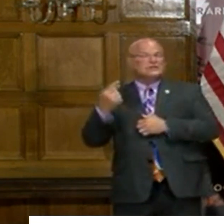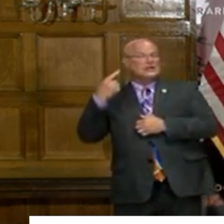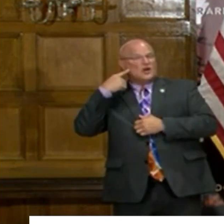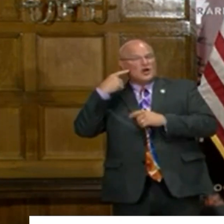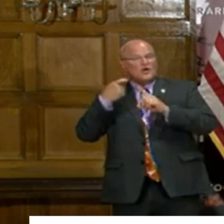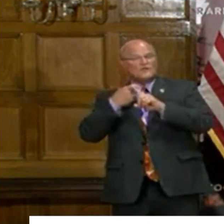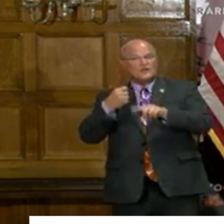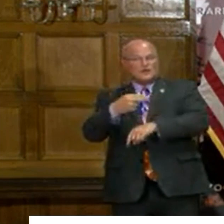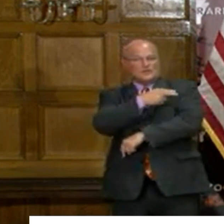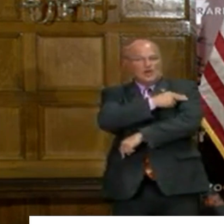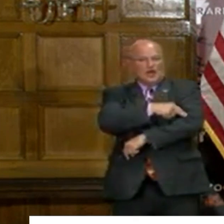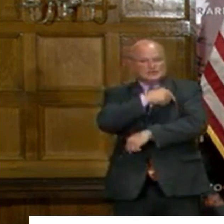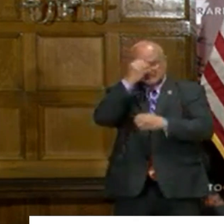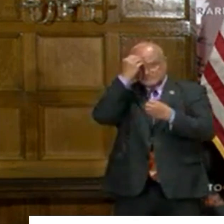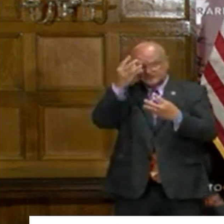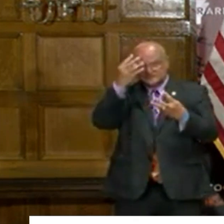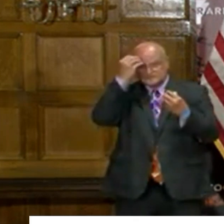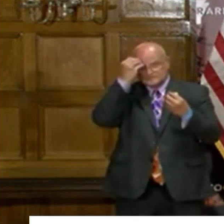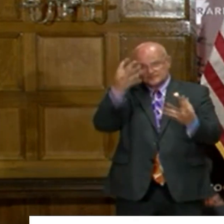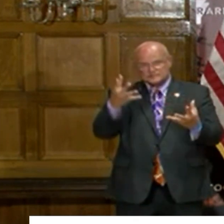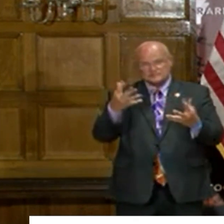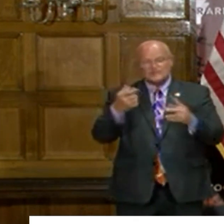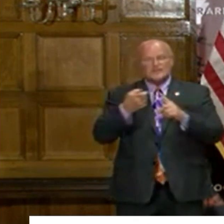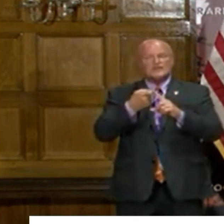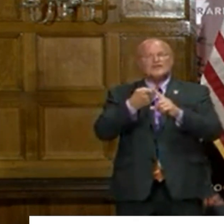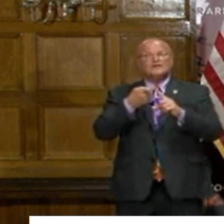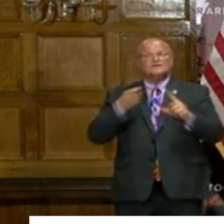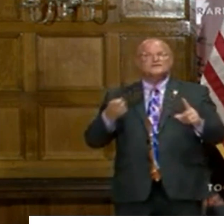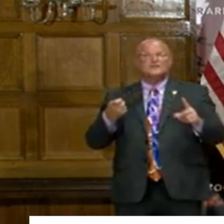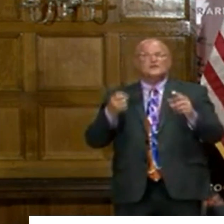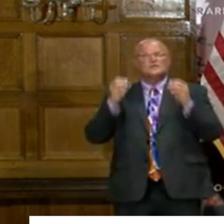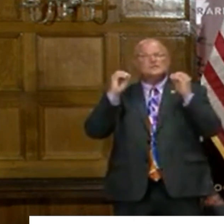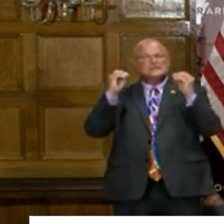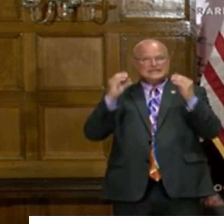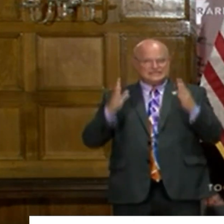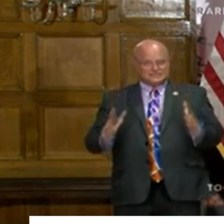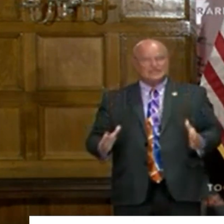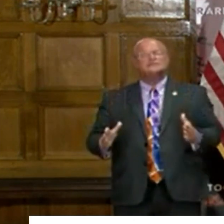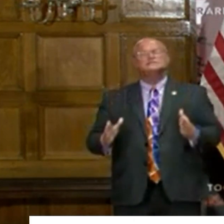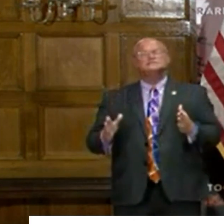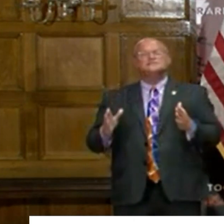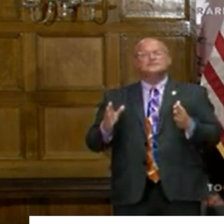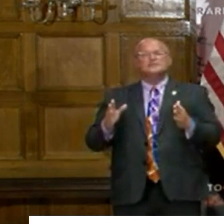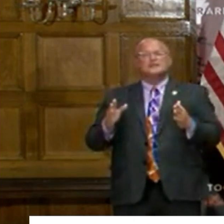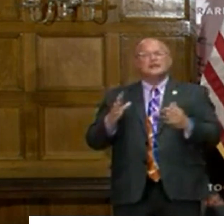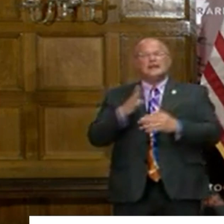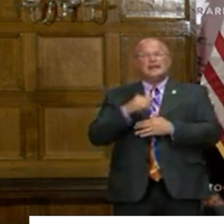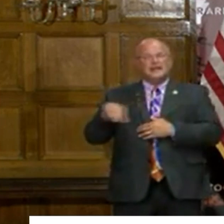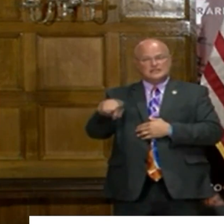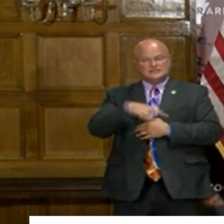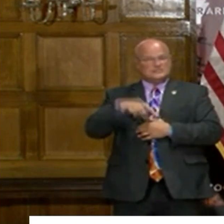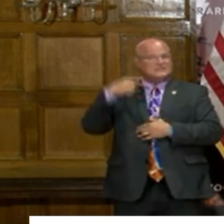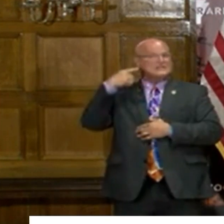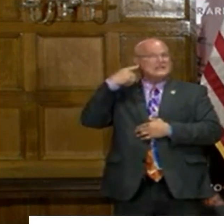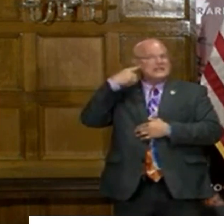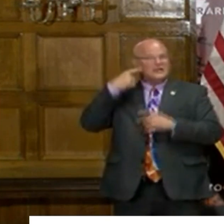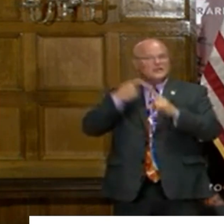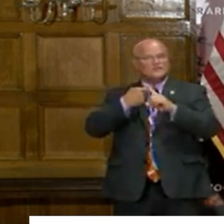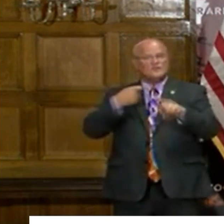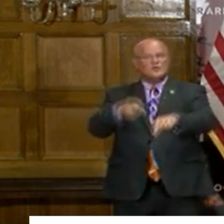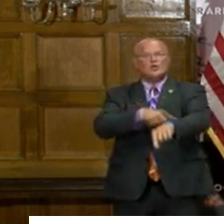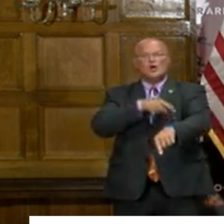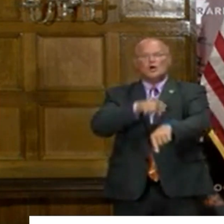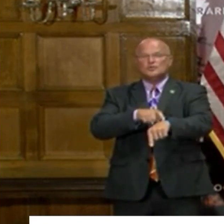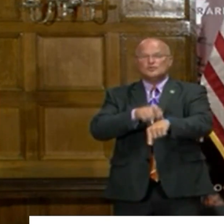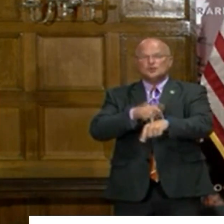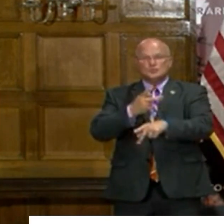our hospitals, from our education, and she got to hear in terms of our long-term